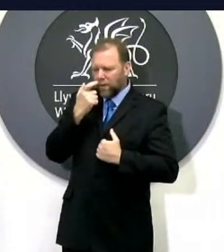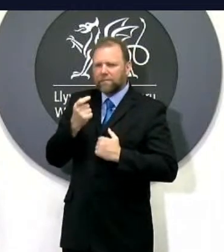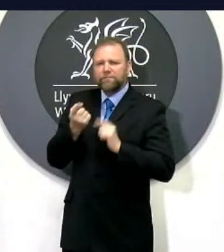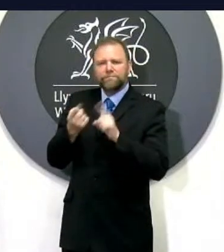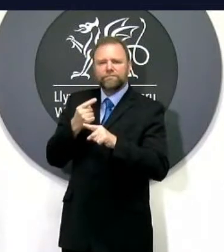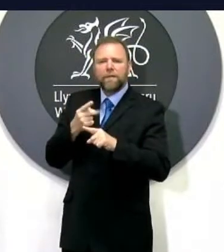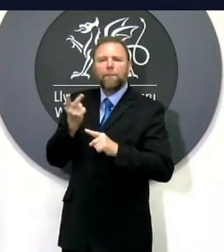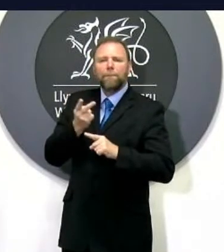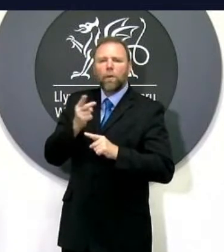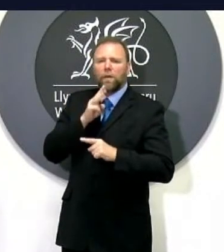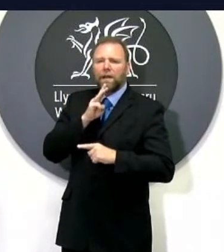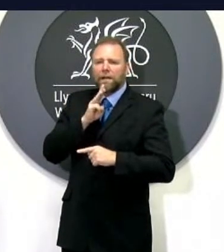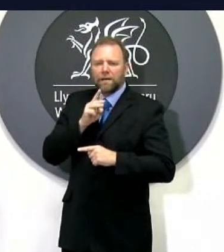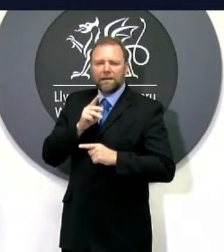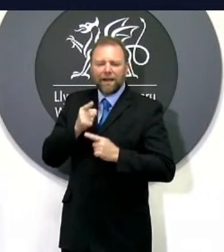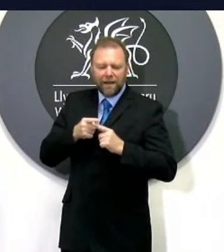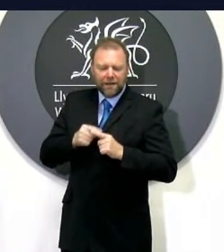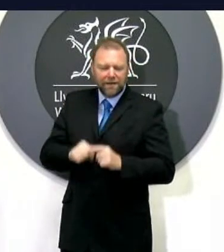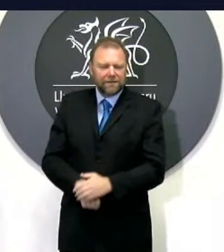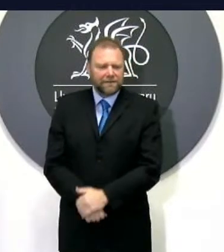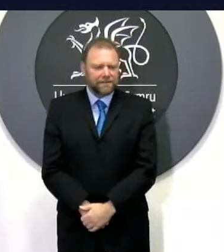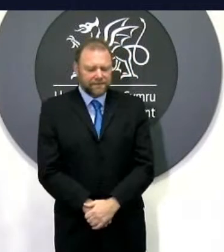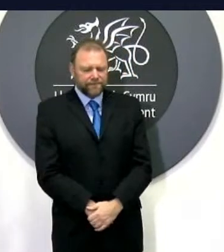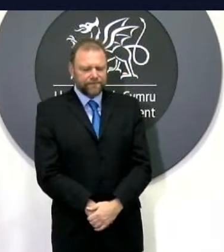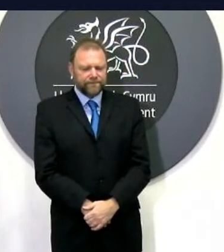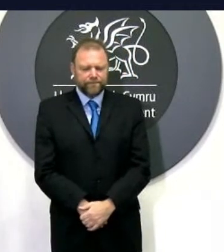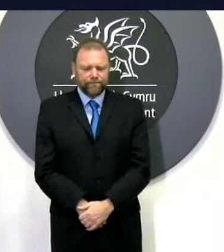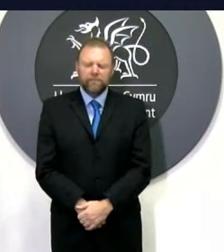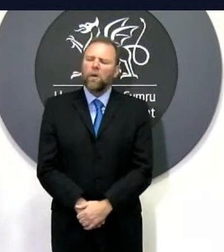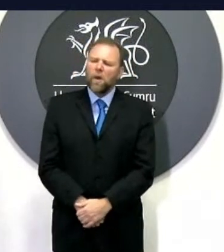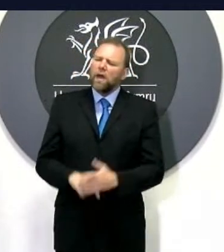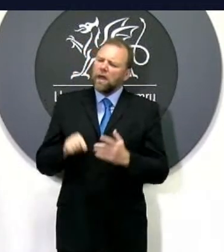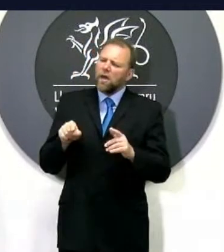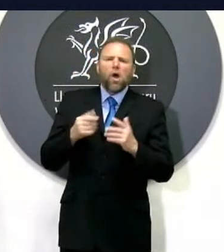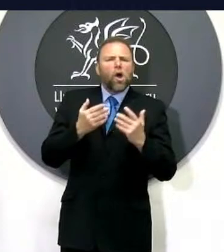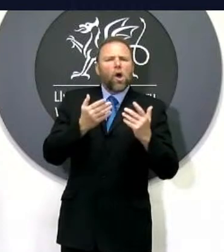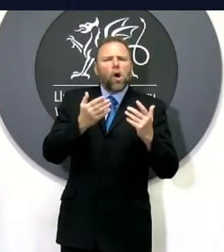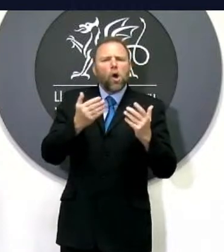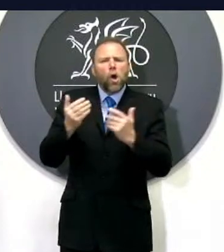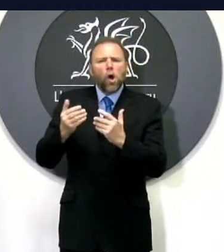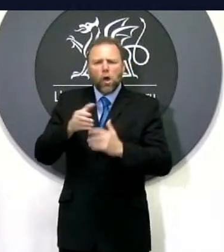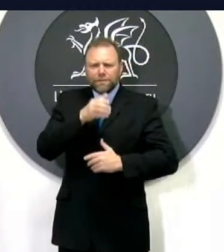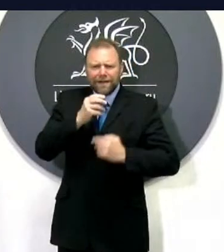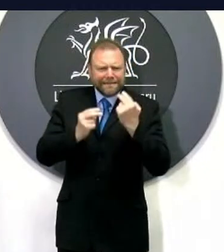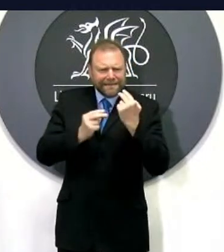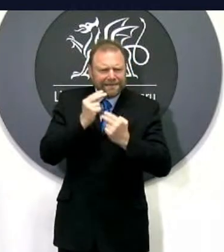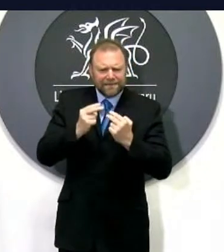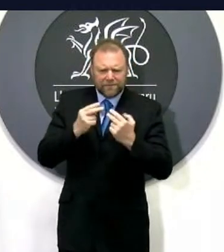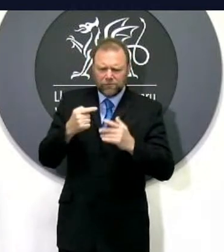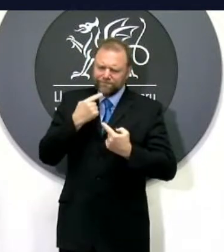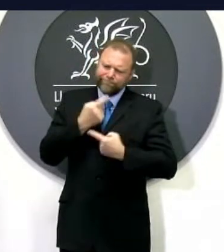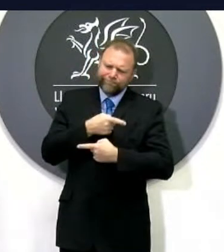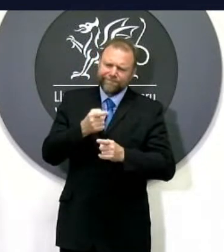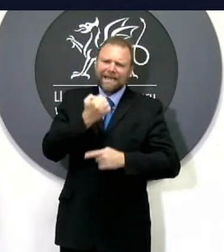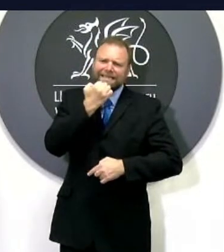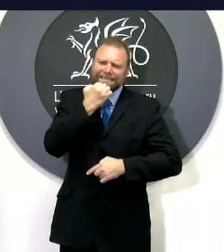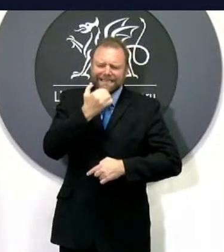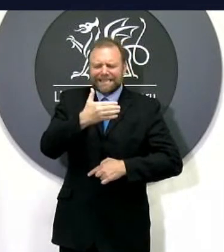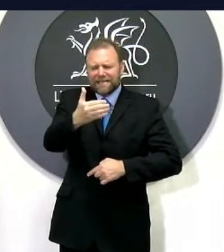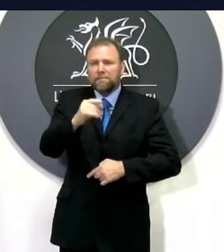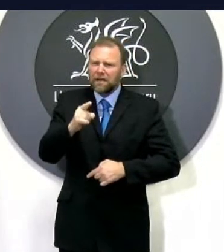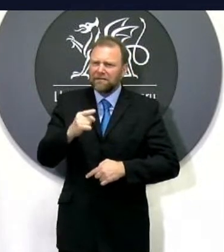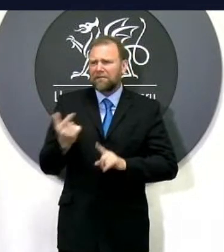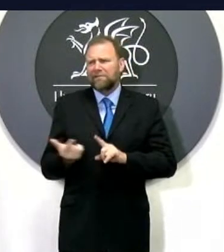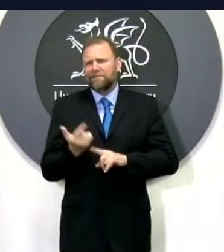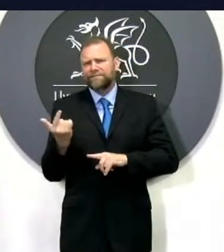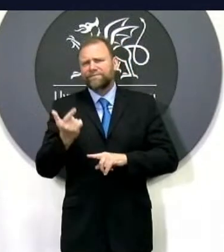In terms of the hospitality sector, you have now given them indicative dates for reopening, but they are still some time away